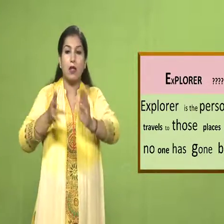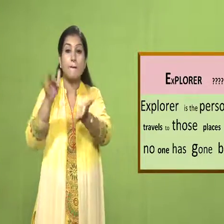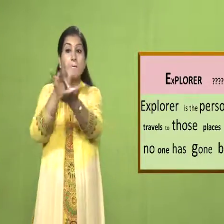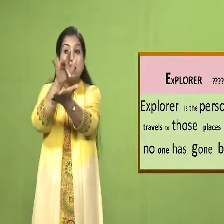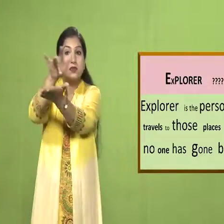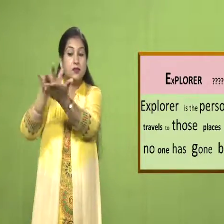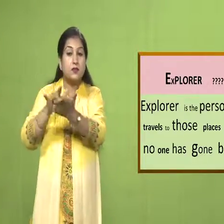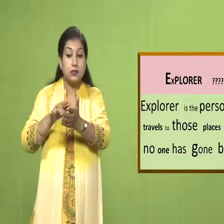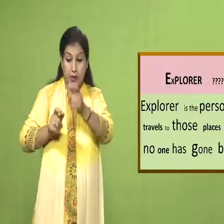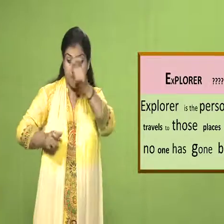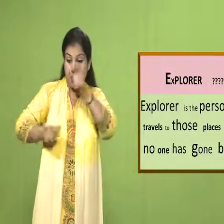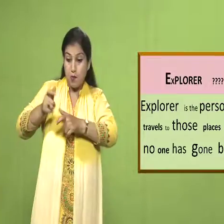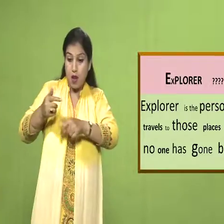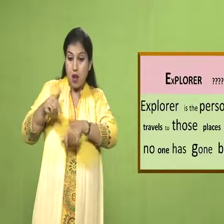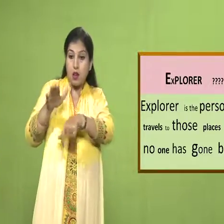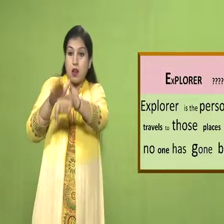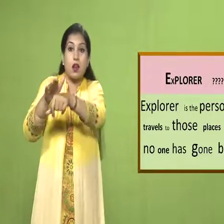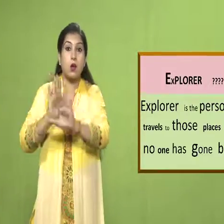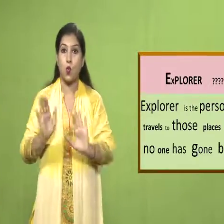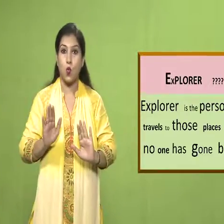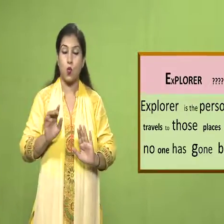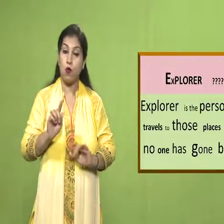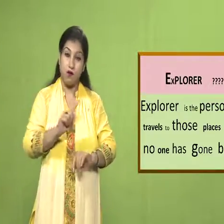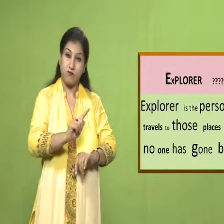where no one has gone before.